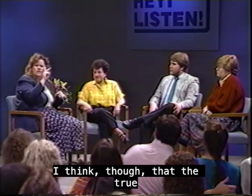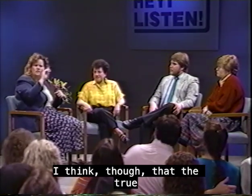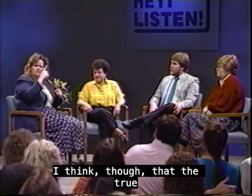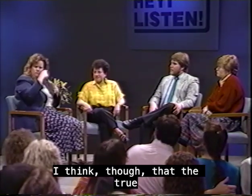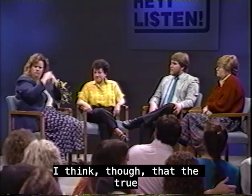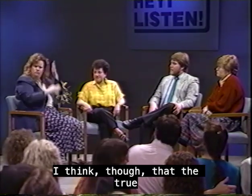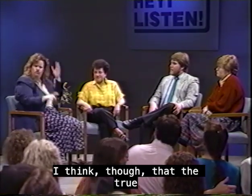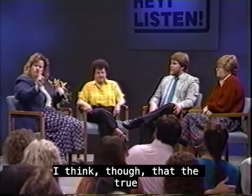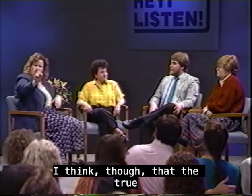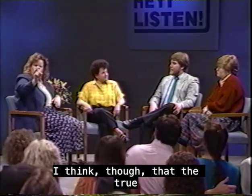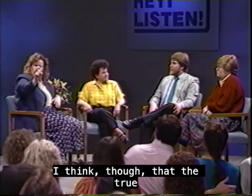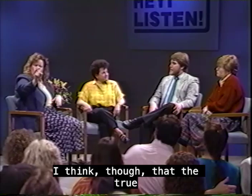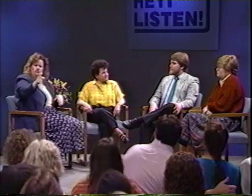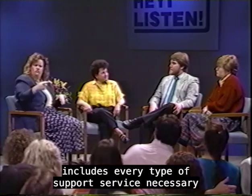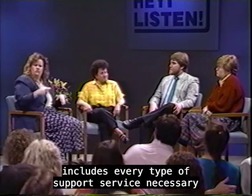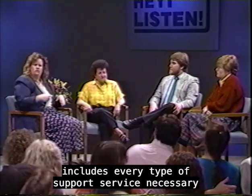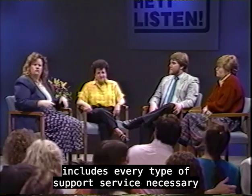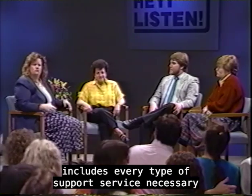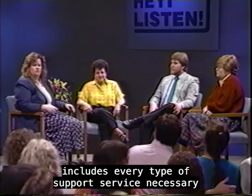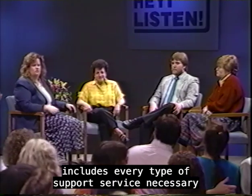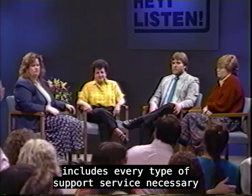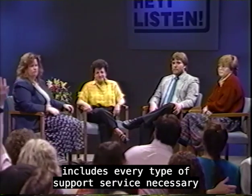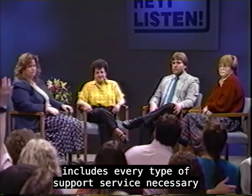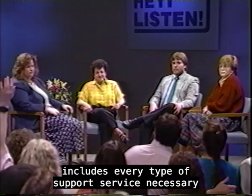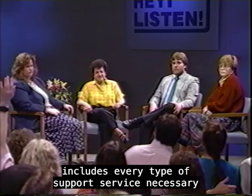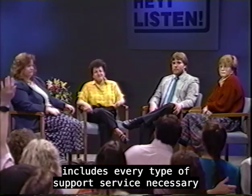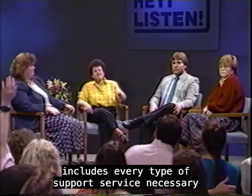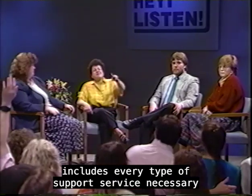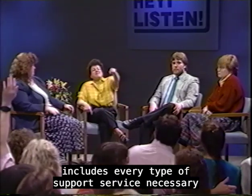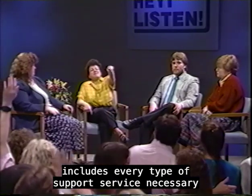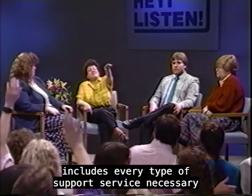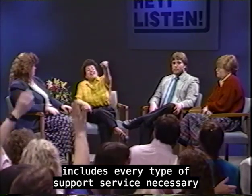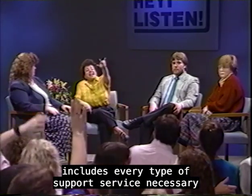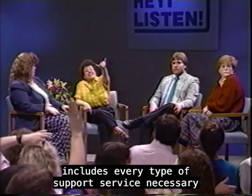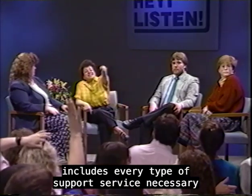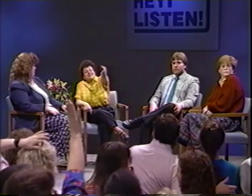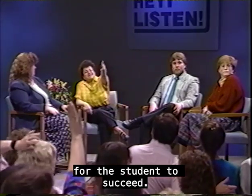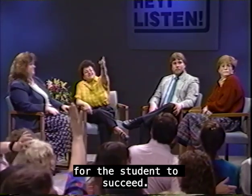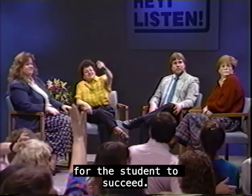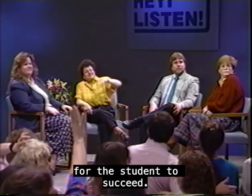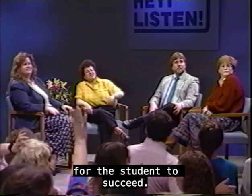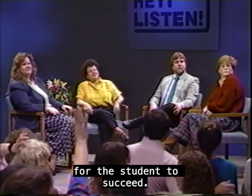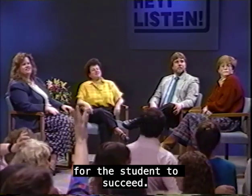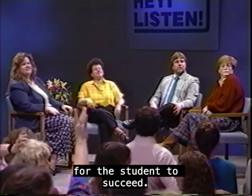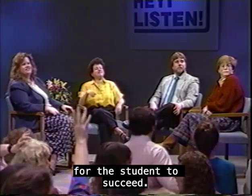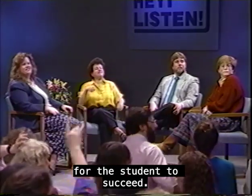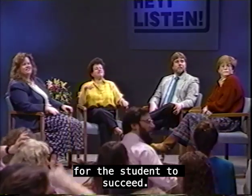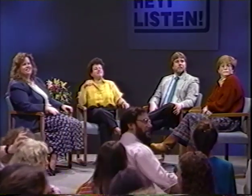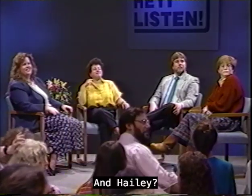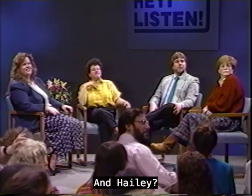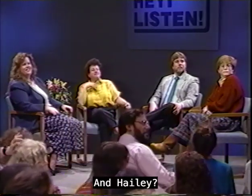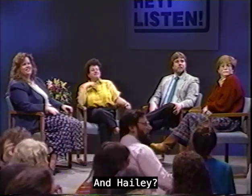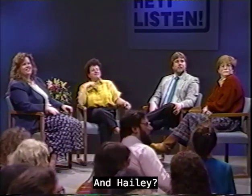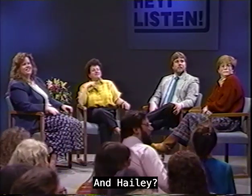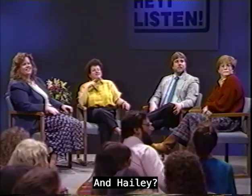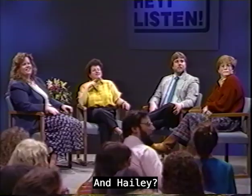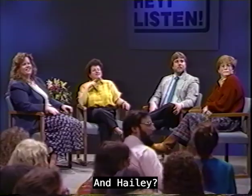true spirit of mainstreaming includes every type of support service necessary for the student to succeed. And Ailey?